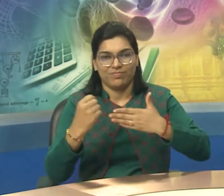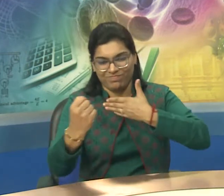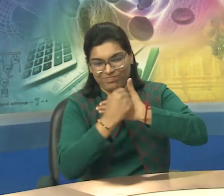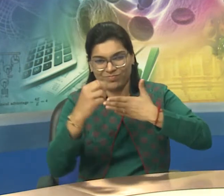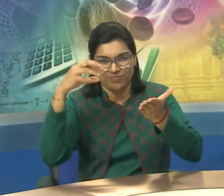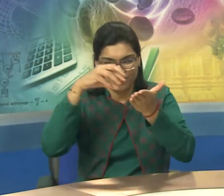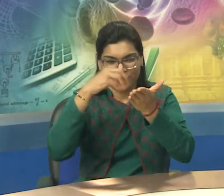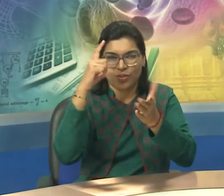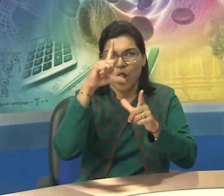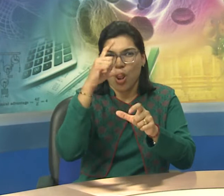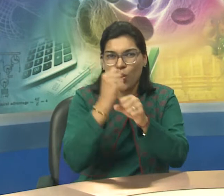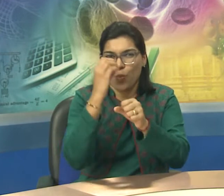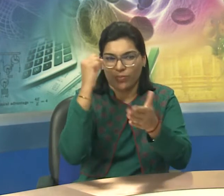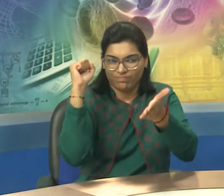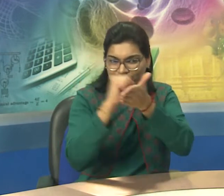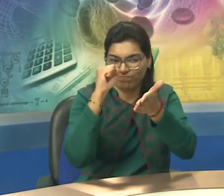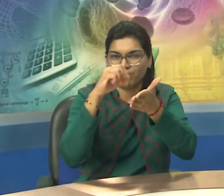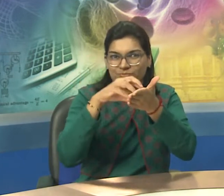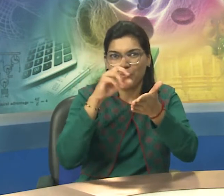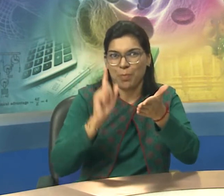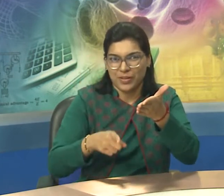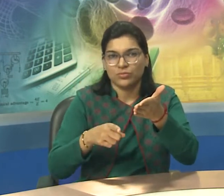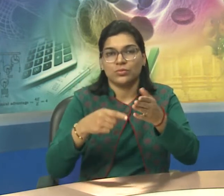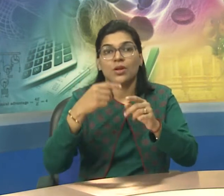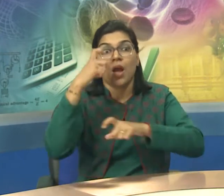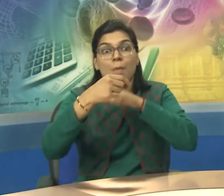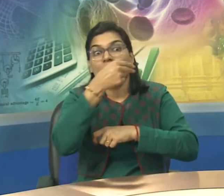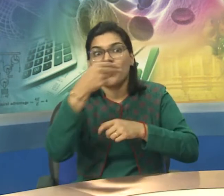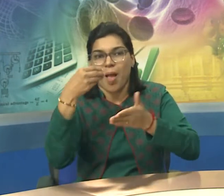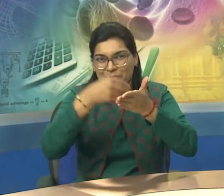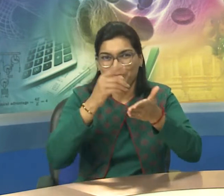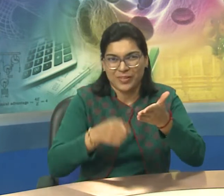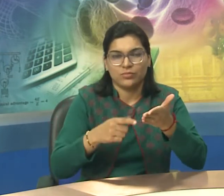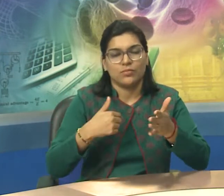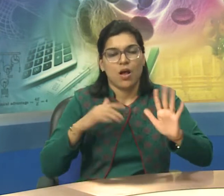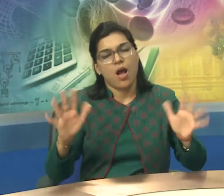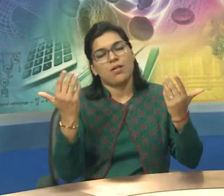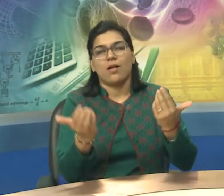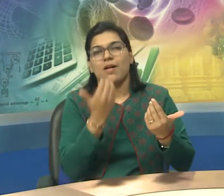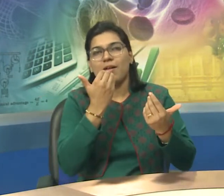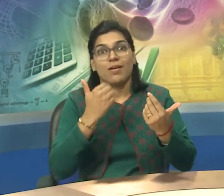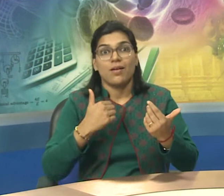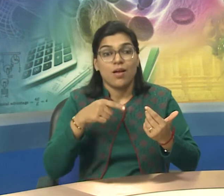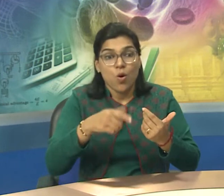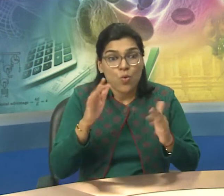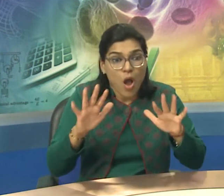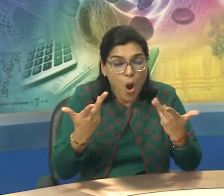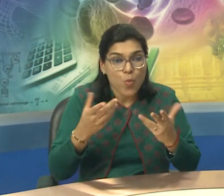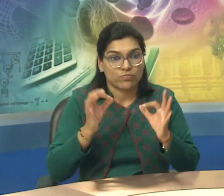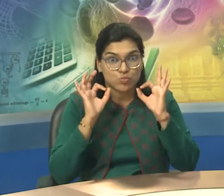KPO helps business in their patent, how the legal matters can be solved, or